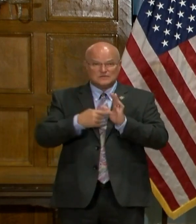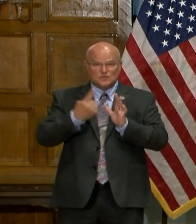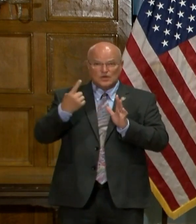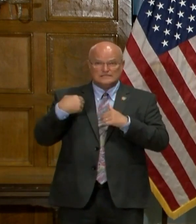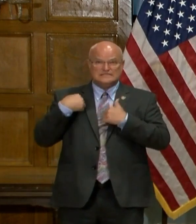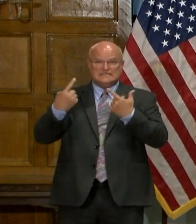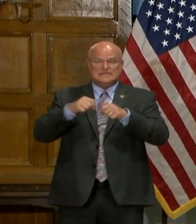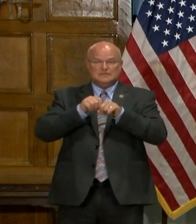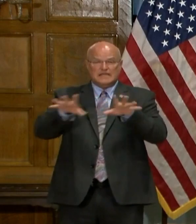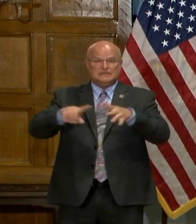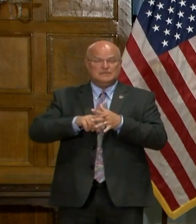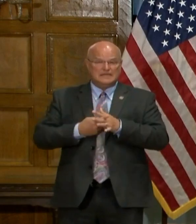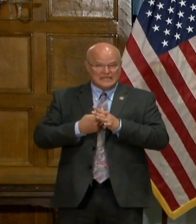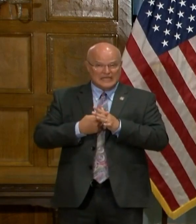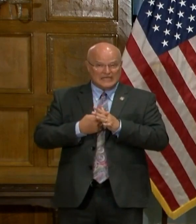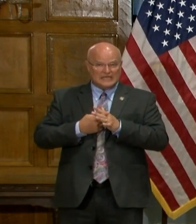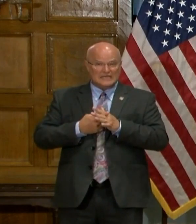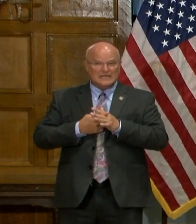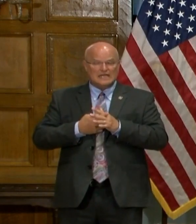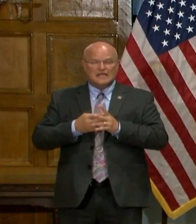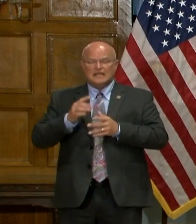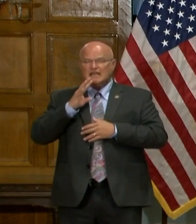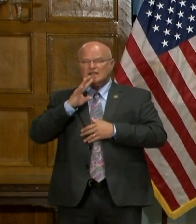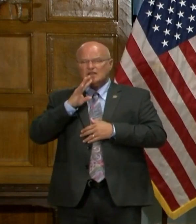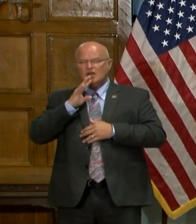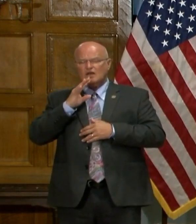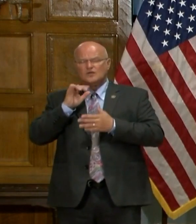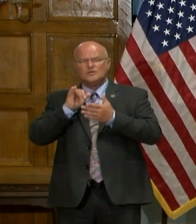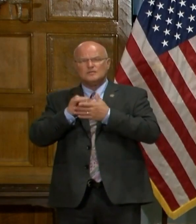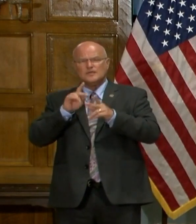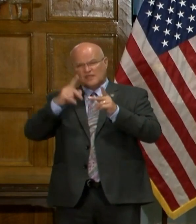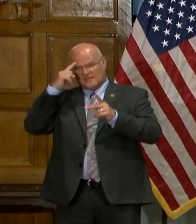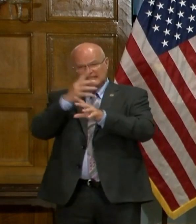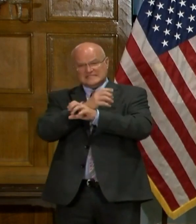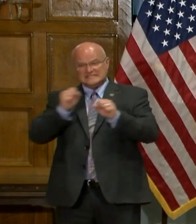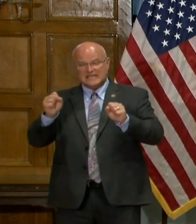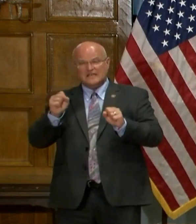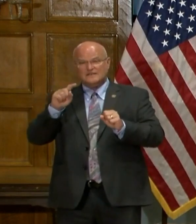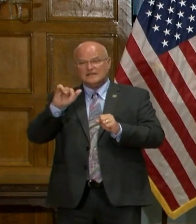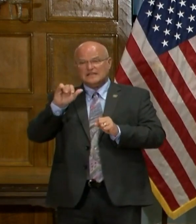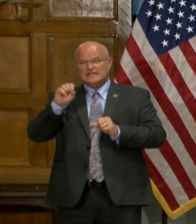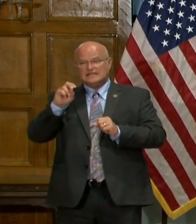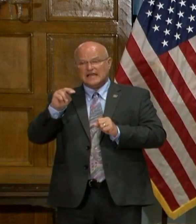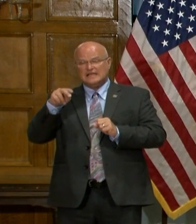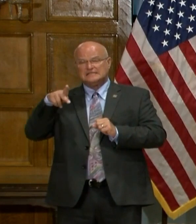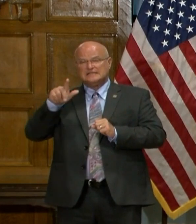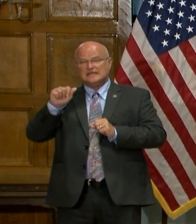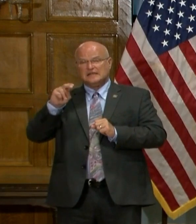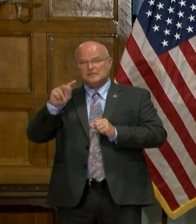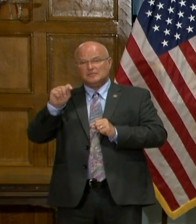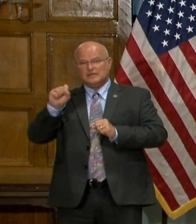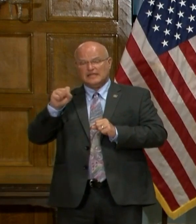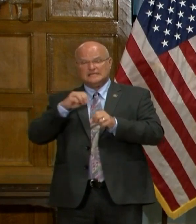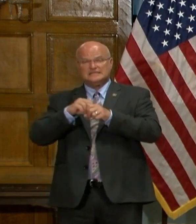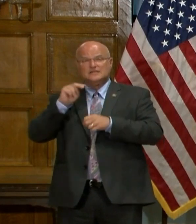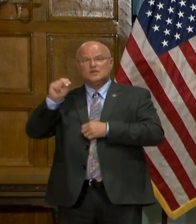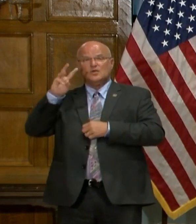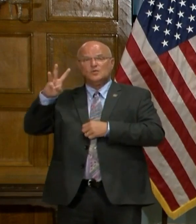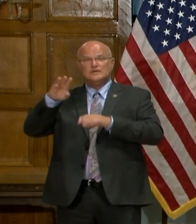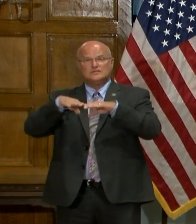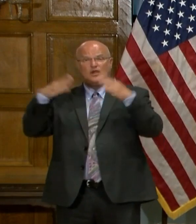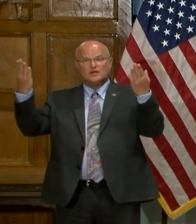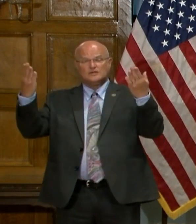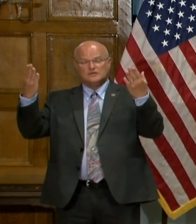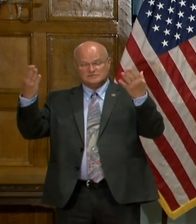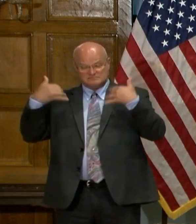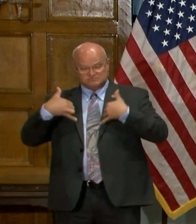the pandemic began. My question for you, do you think that it is safe for the Tyson plants in Northwest Arkansas to remain open, especially given the